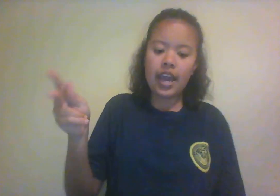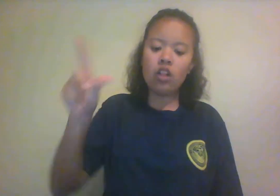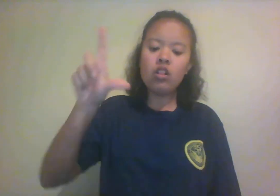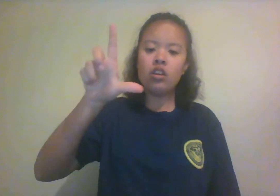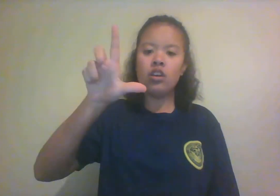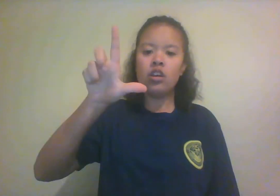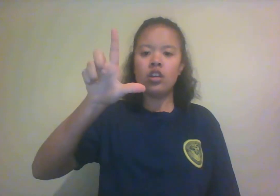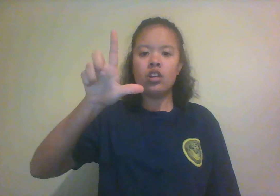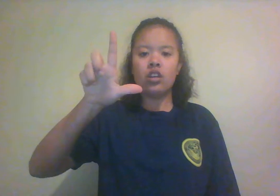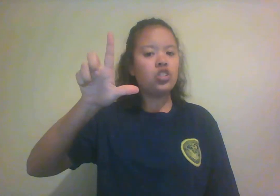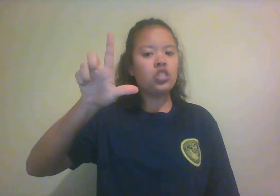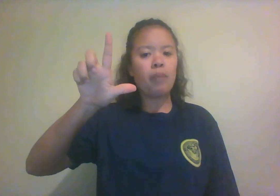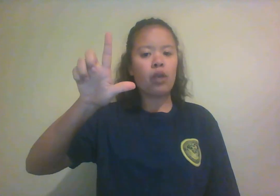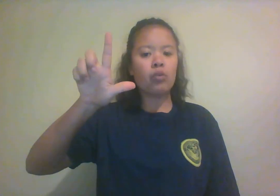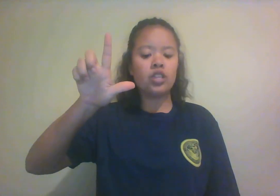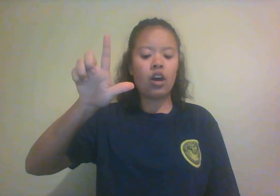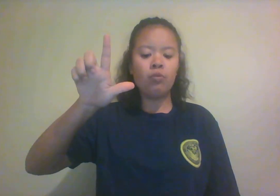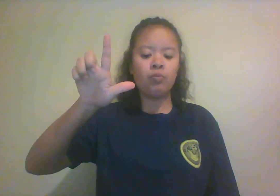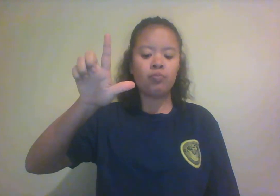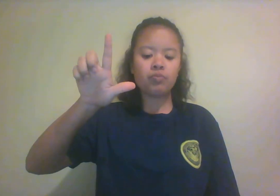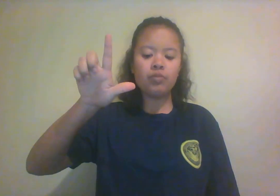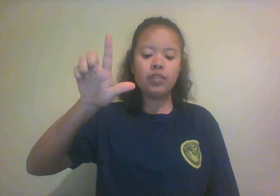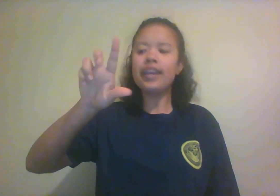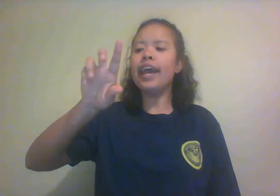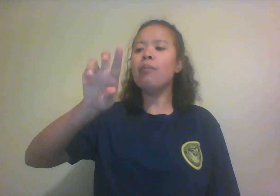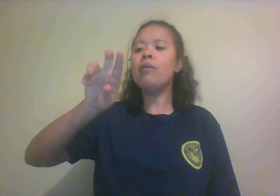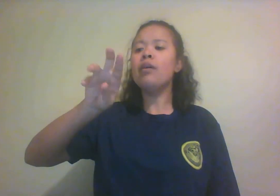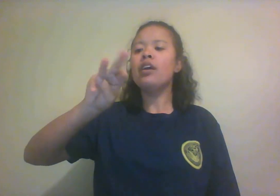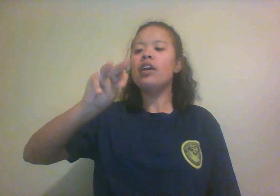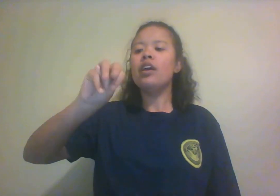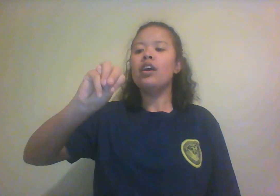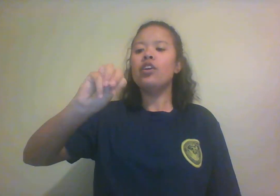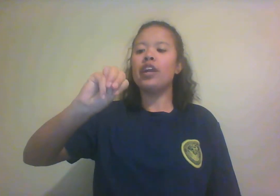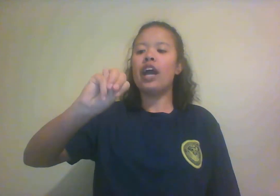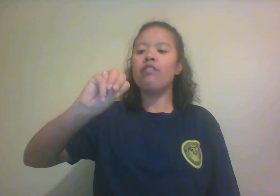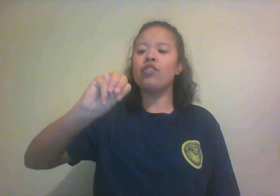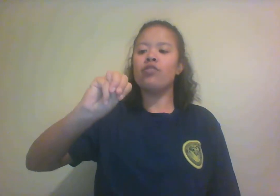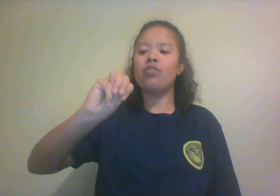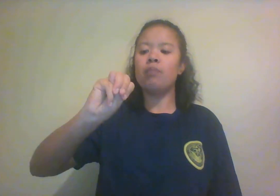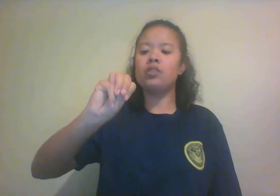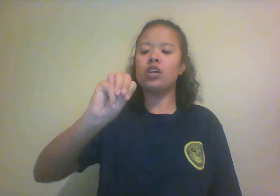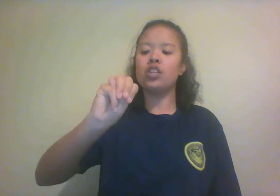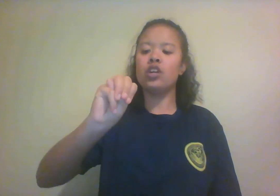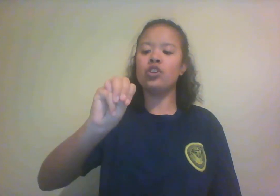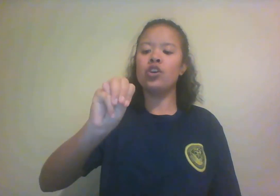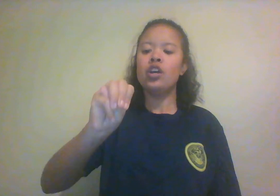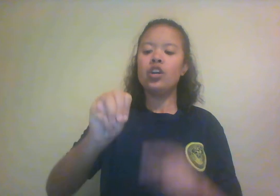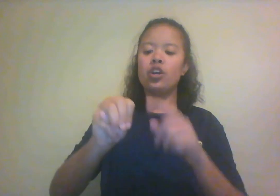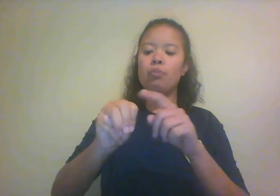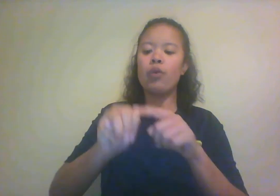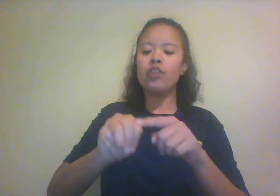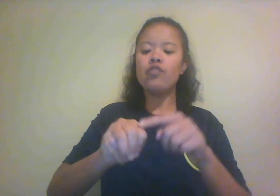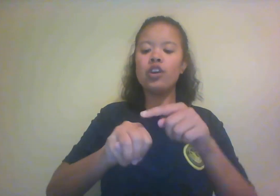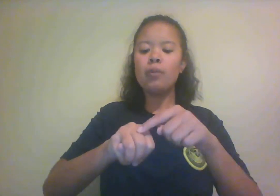L is just a backwards L. M, you're going to have your thumb tucked under your pointer finger,